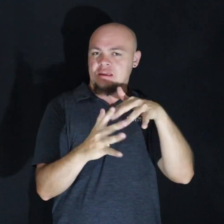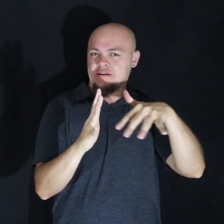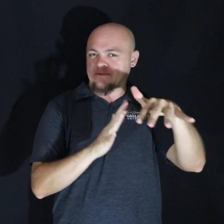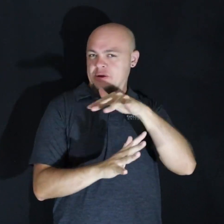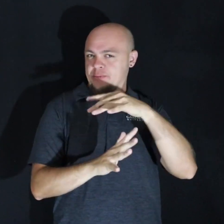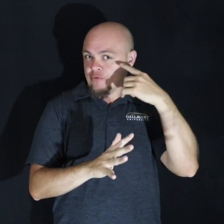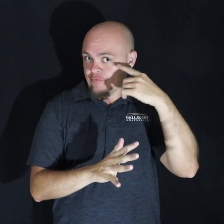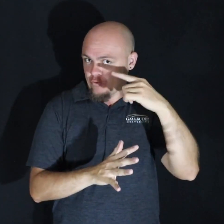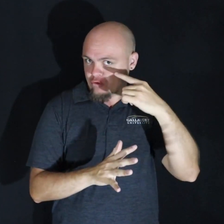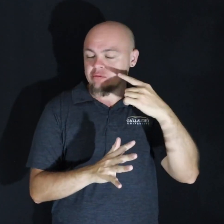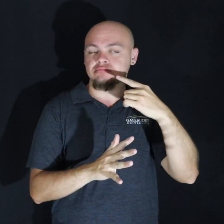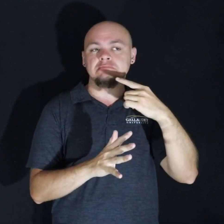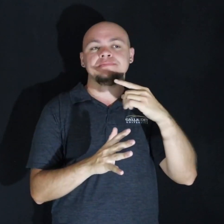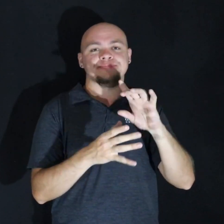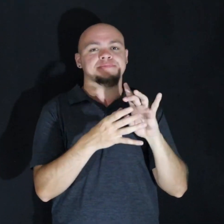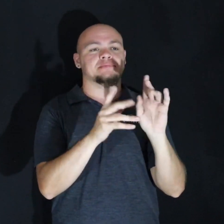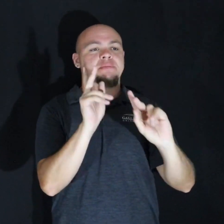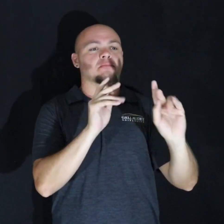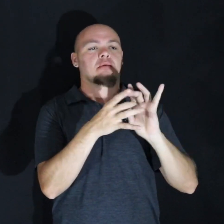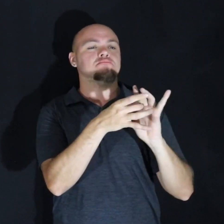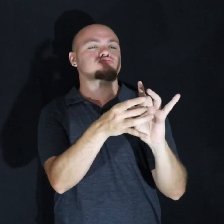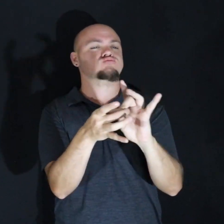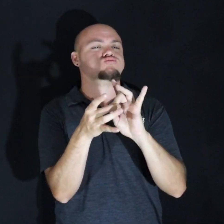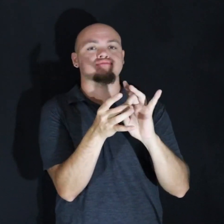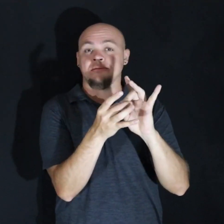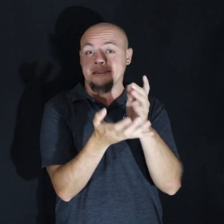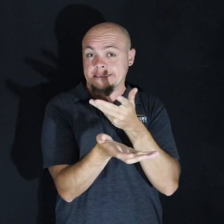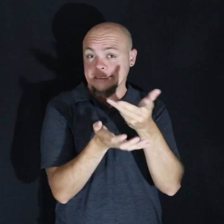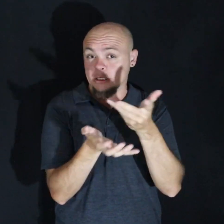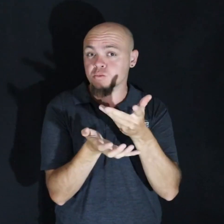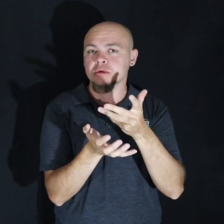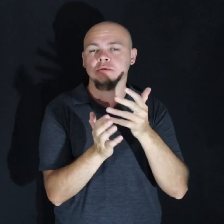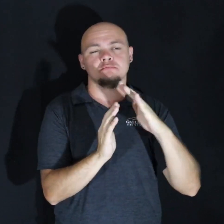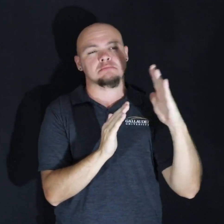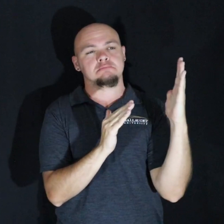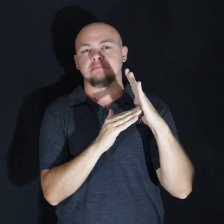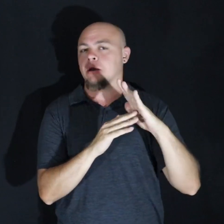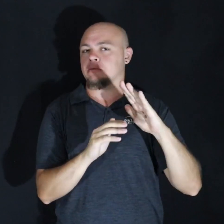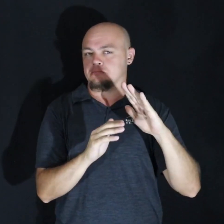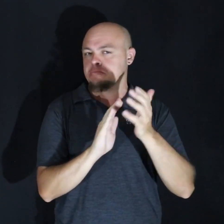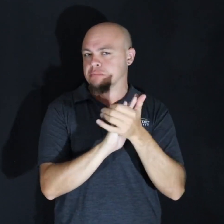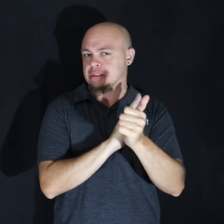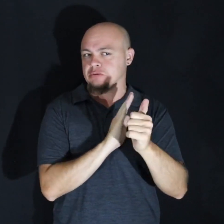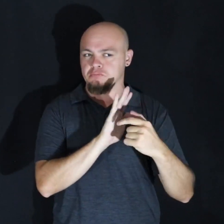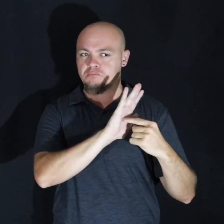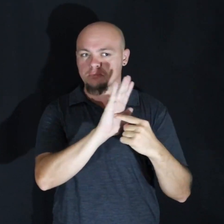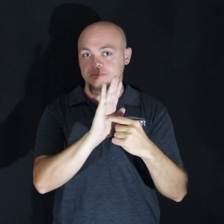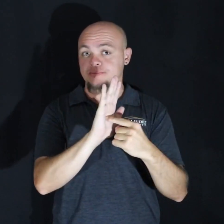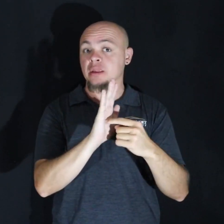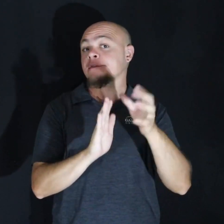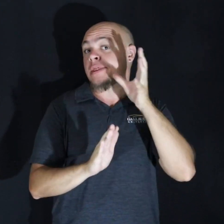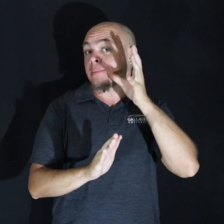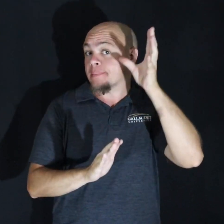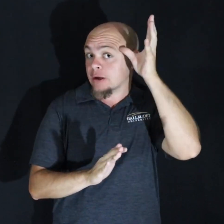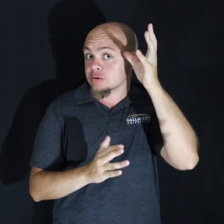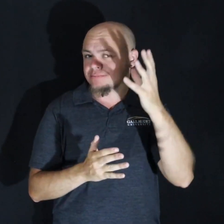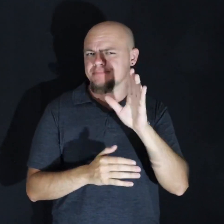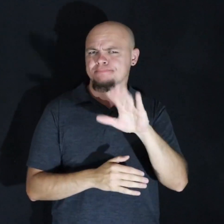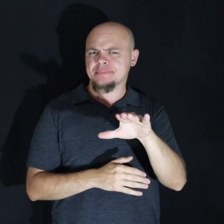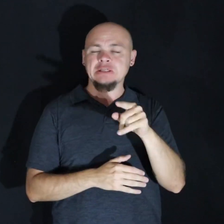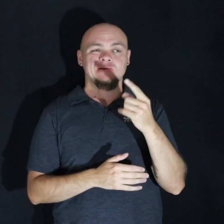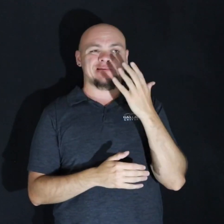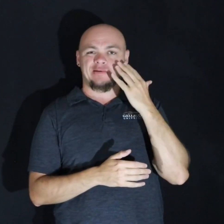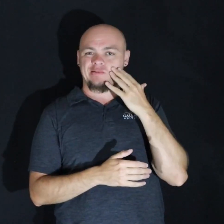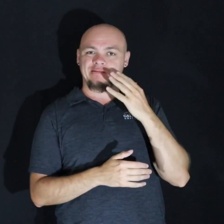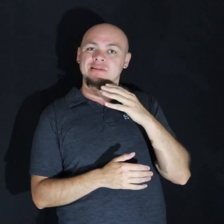needs for engagement and peak performance. For number 1, for the parents in the room, have you ever